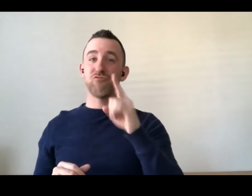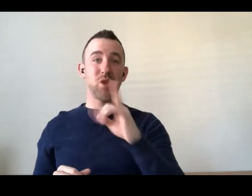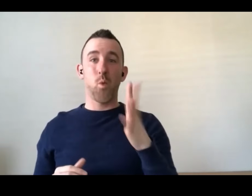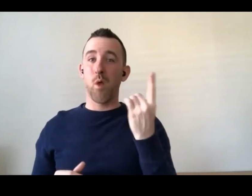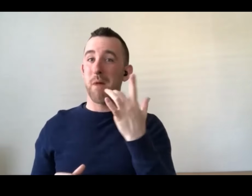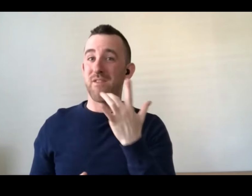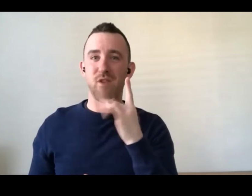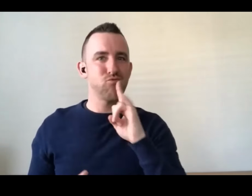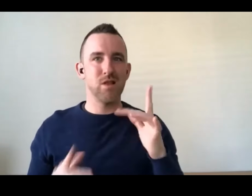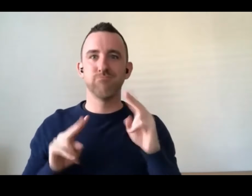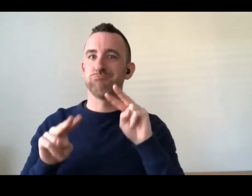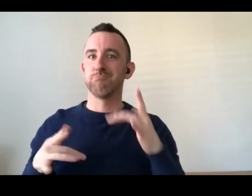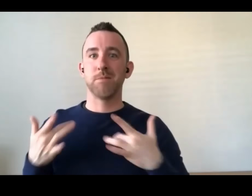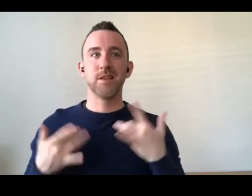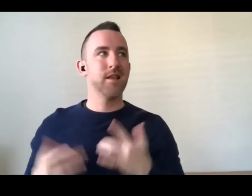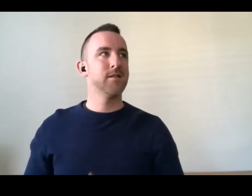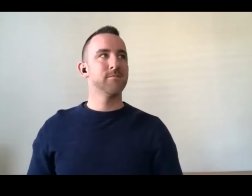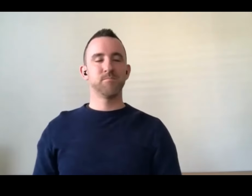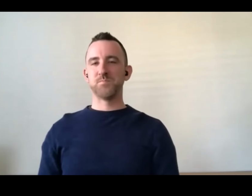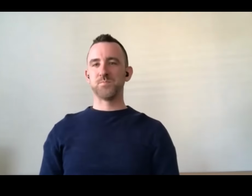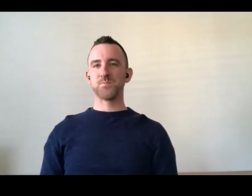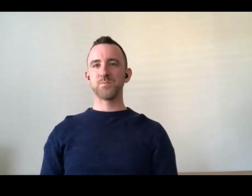really excited about it.